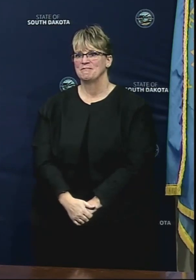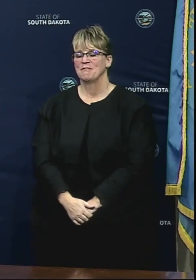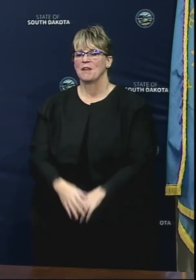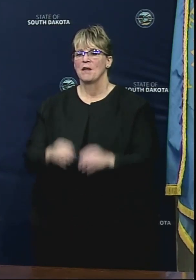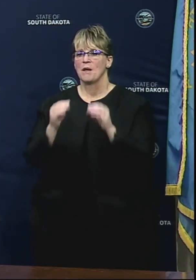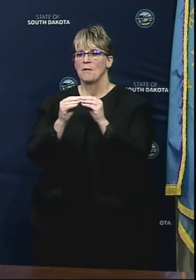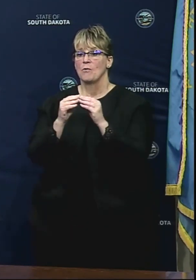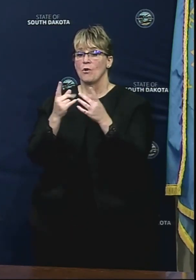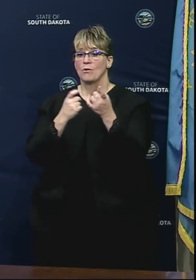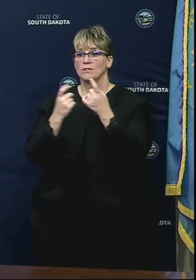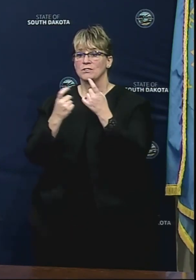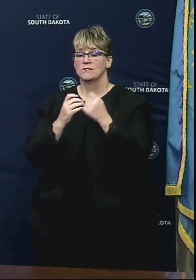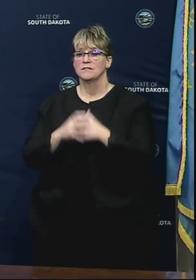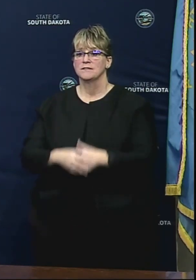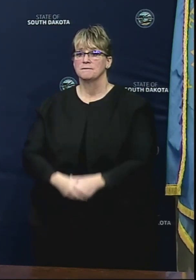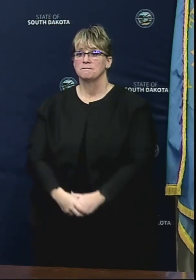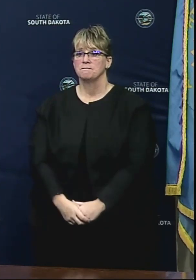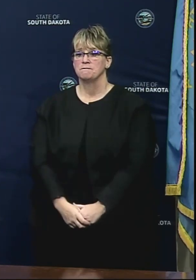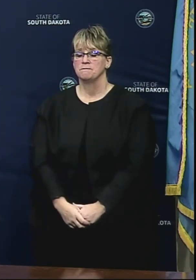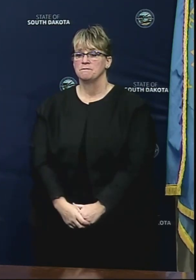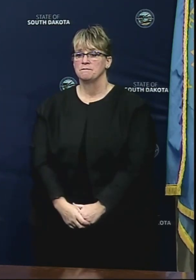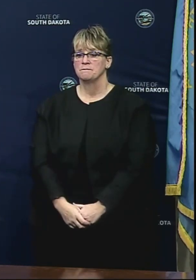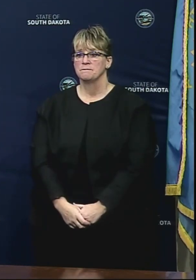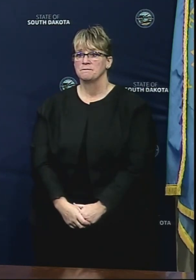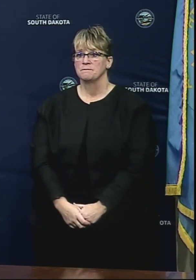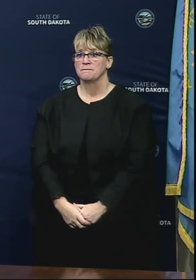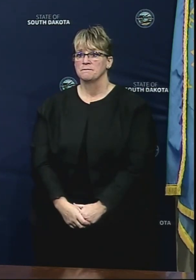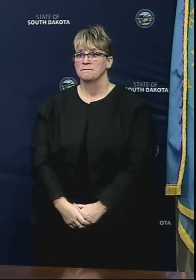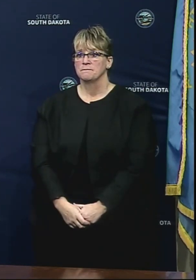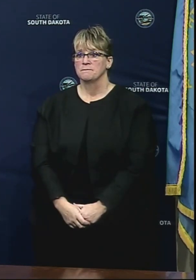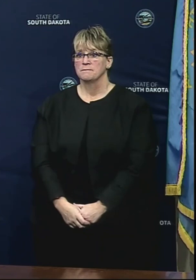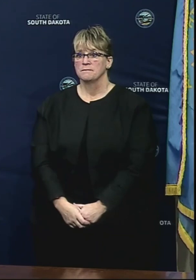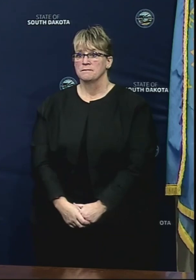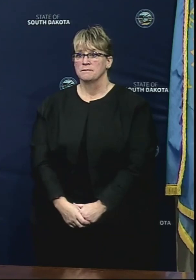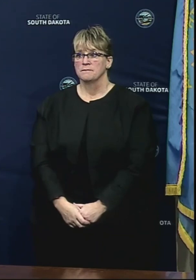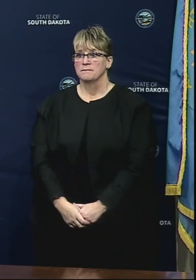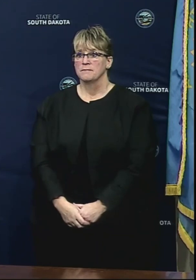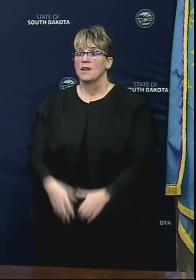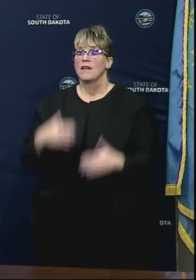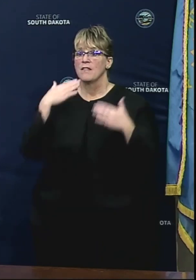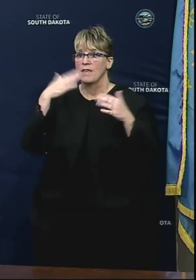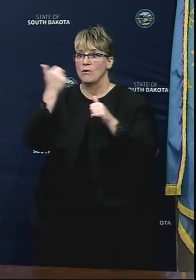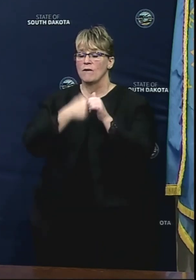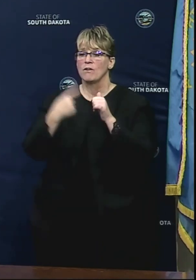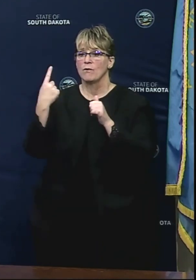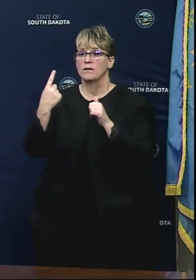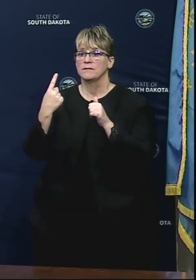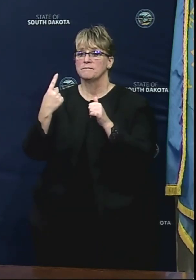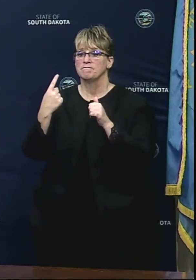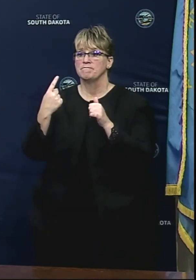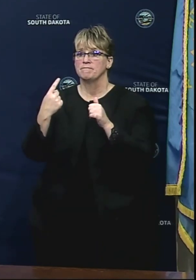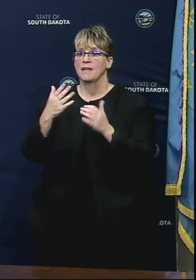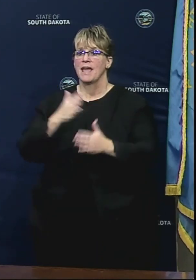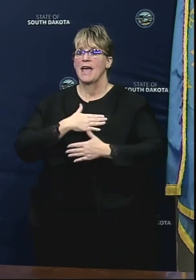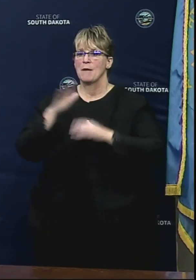Further questions? Well, thank you, everybody. Happy Easter.